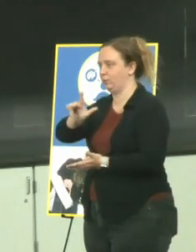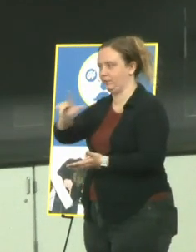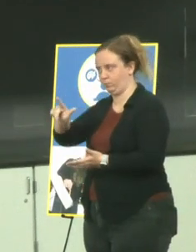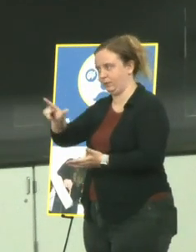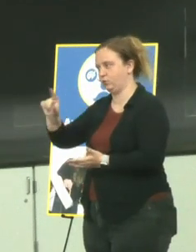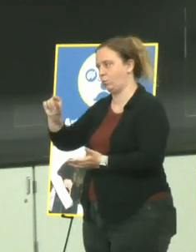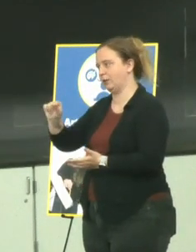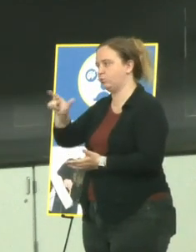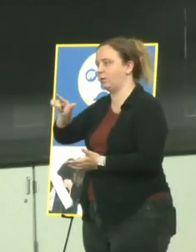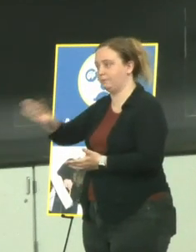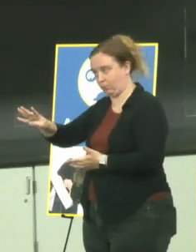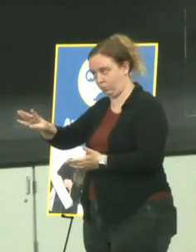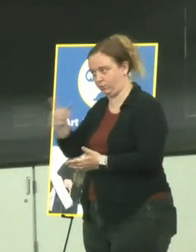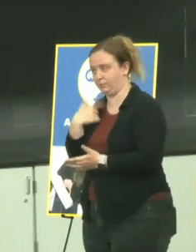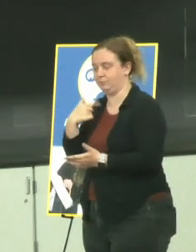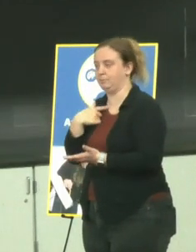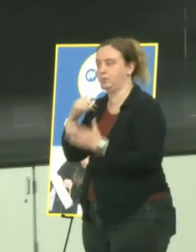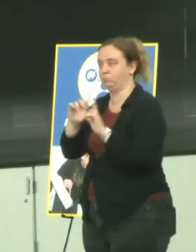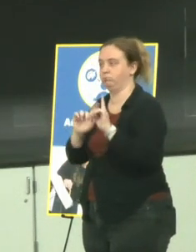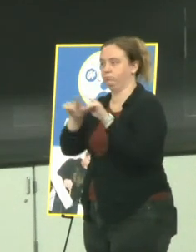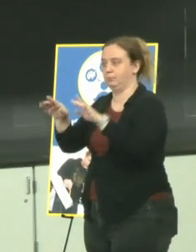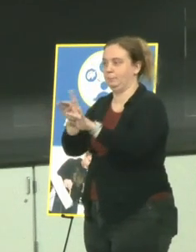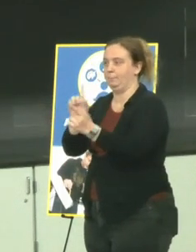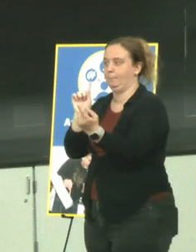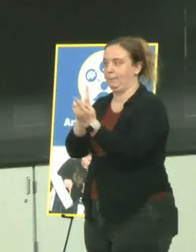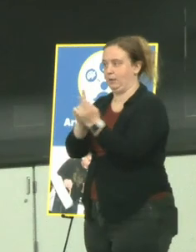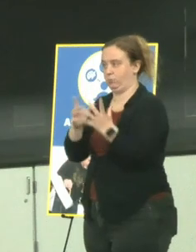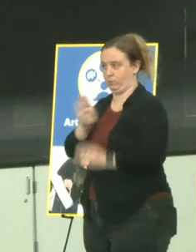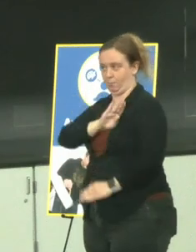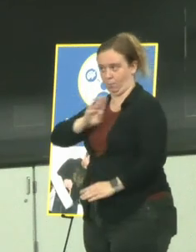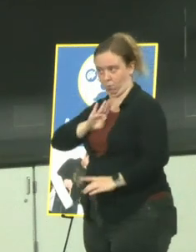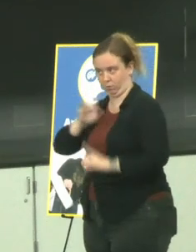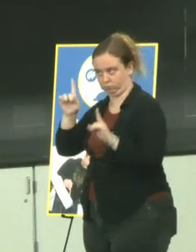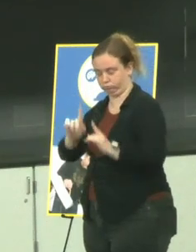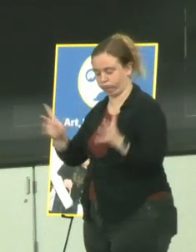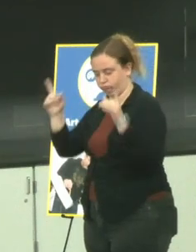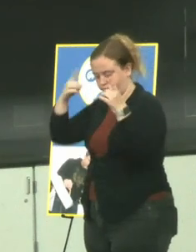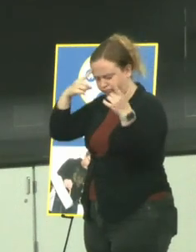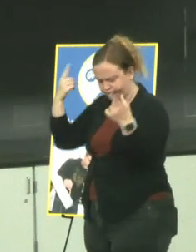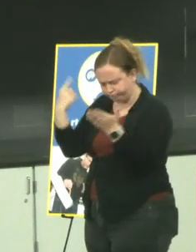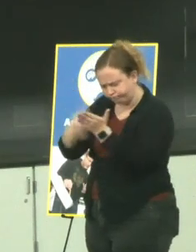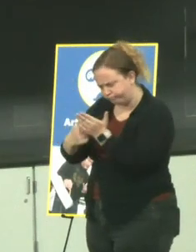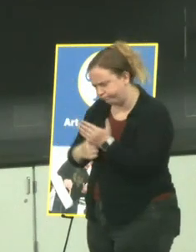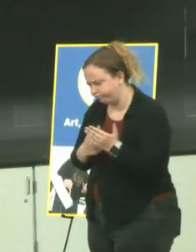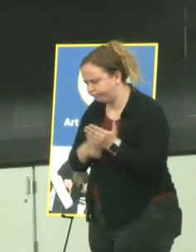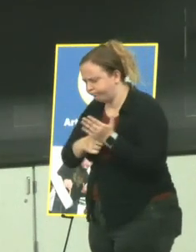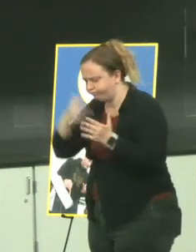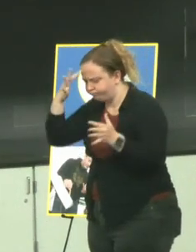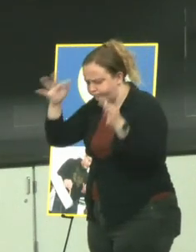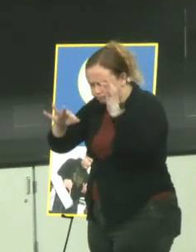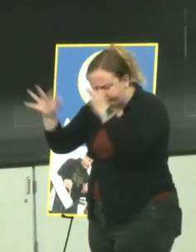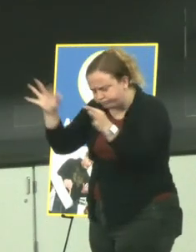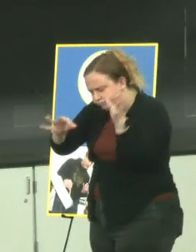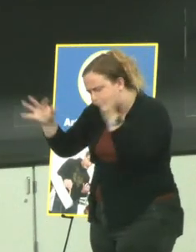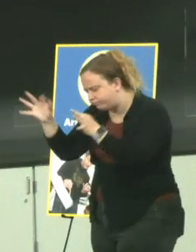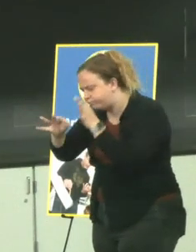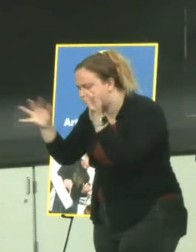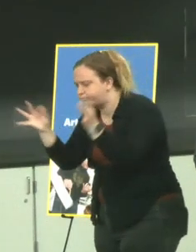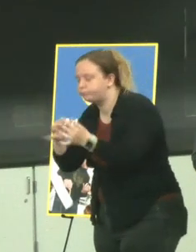up with strategies to reduce that, to address that deficit. We submitted a balanced